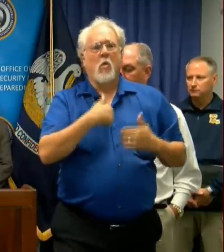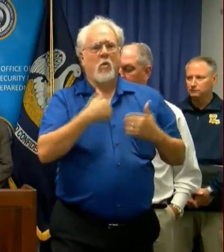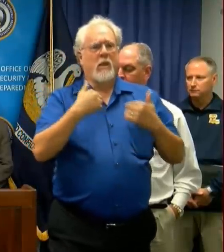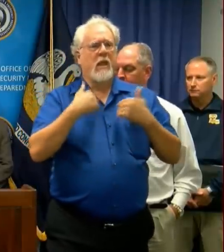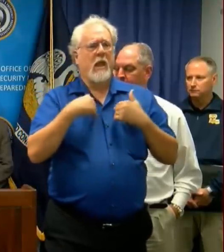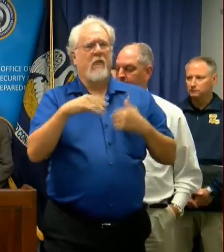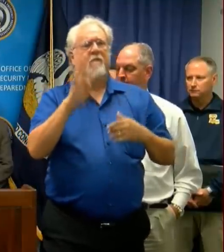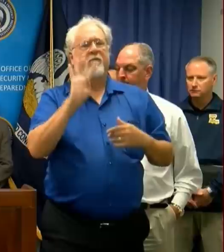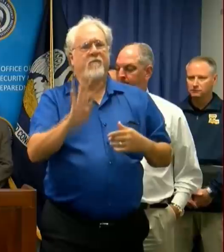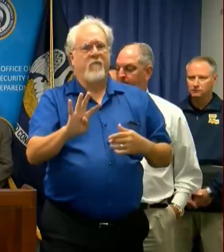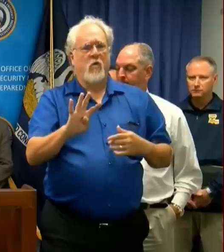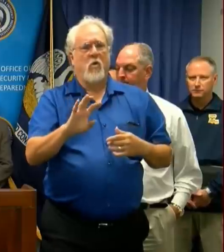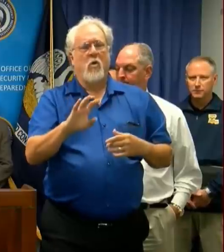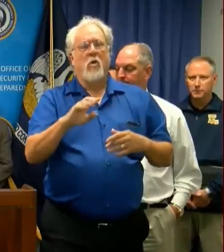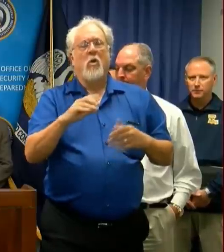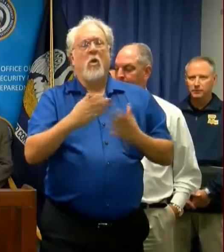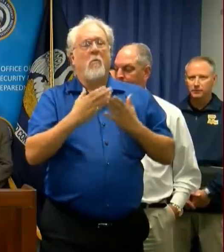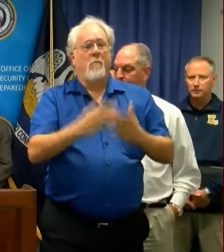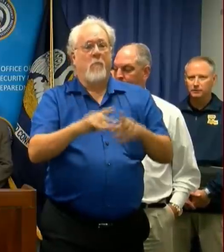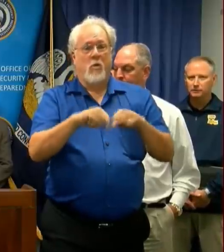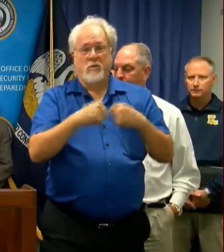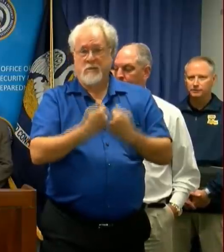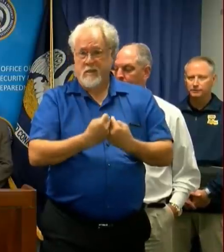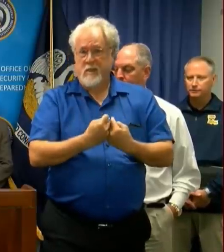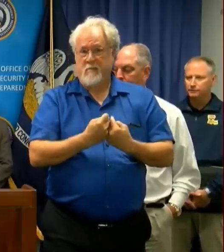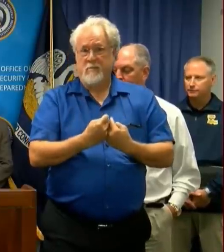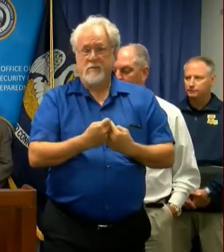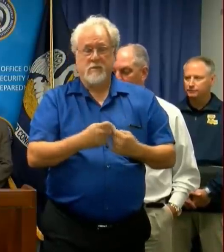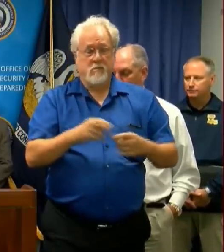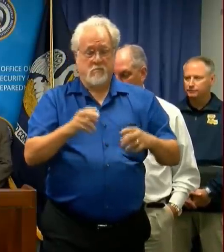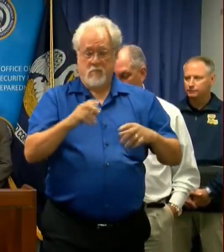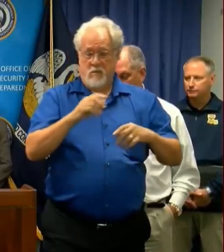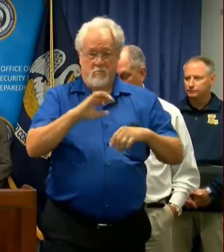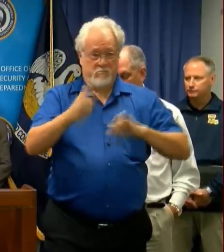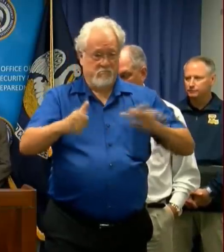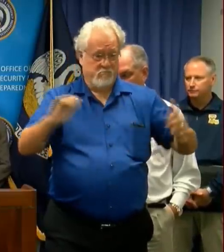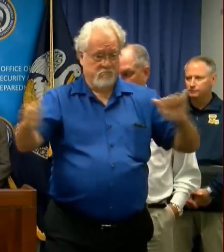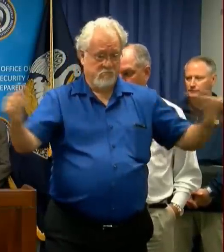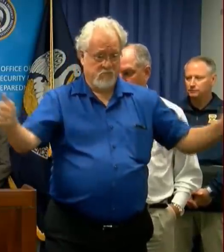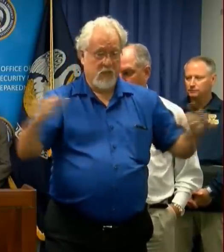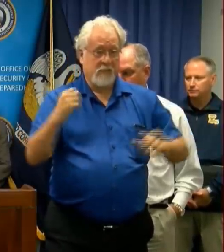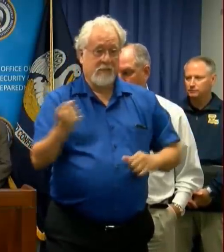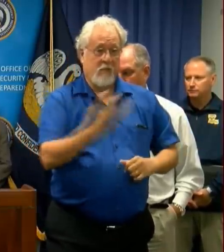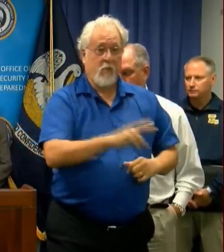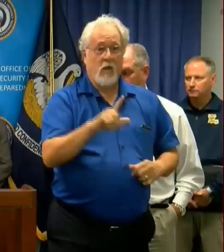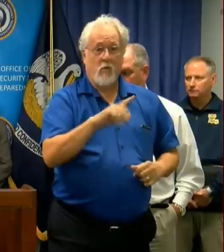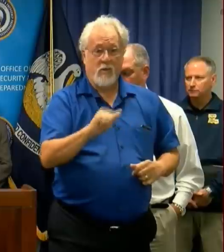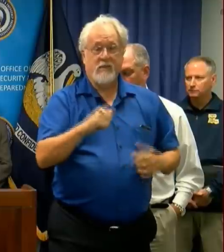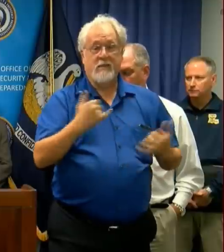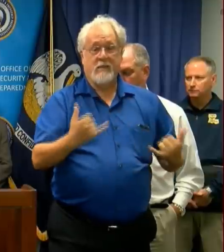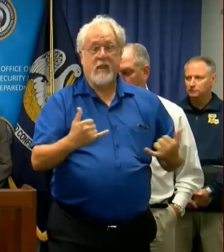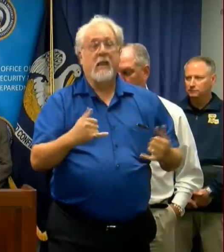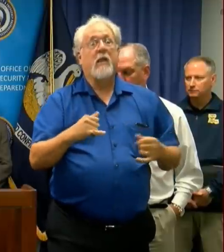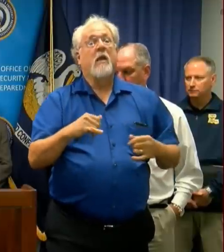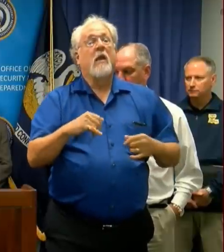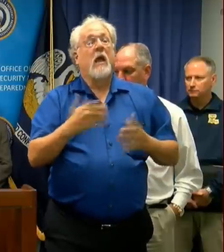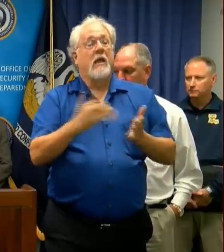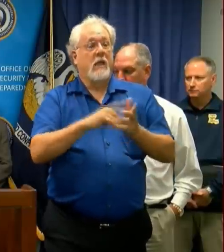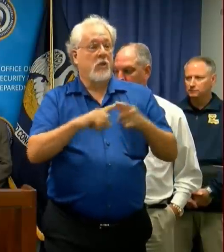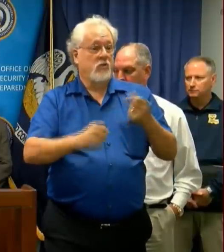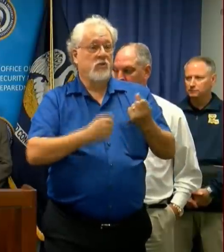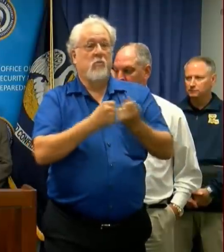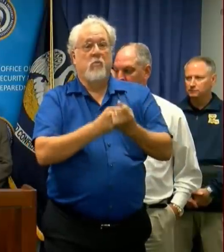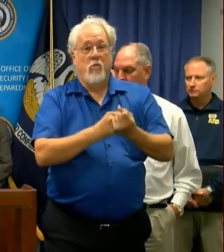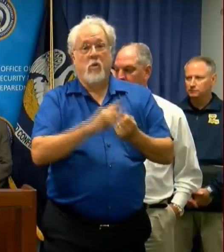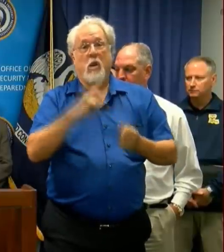have 4 shallow water boat teams that are being pre-positioned to southwestern Louisiana today, again, to